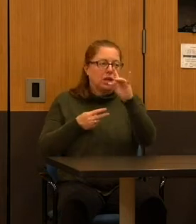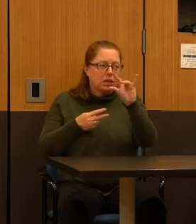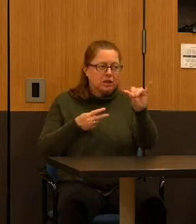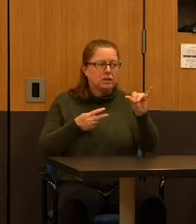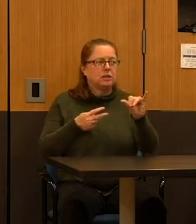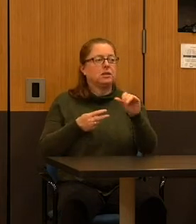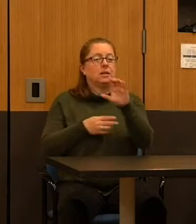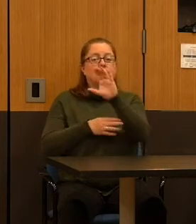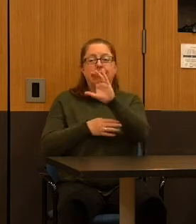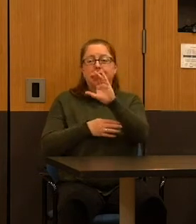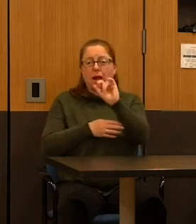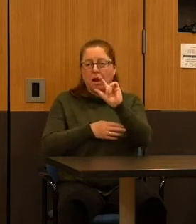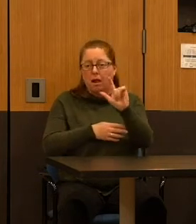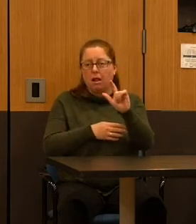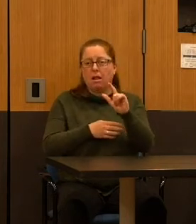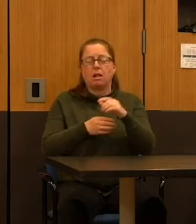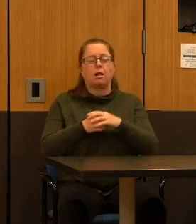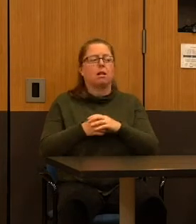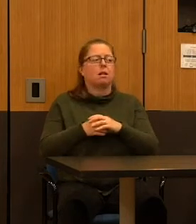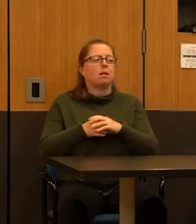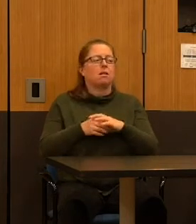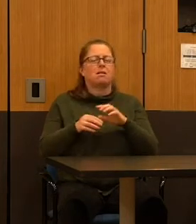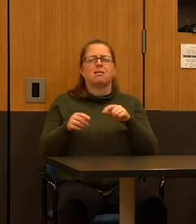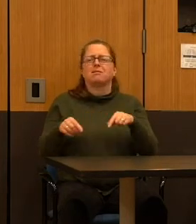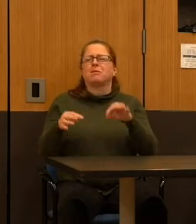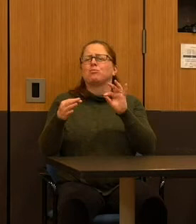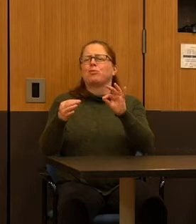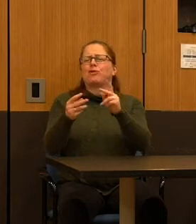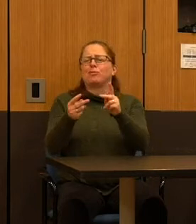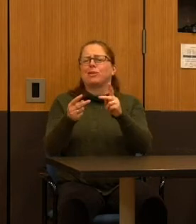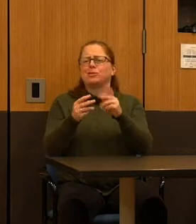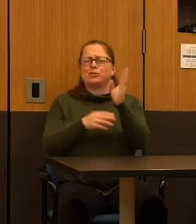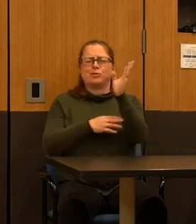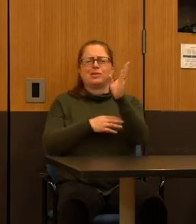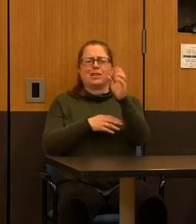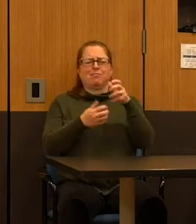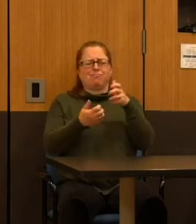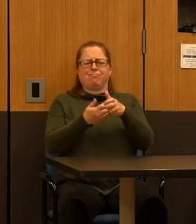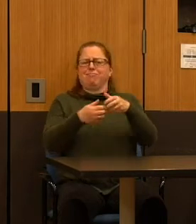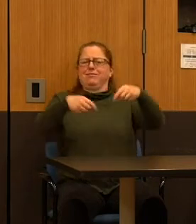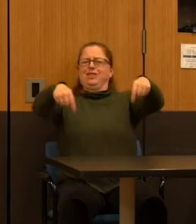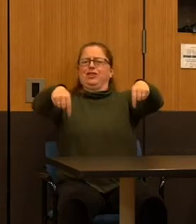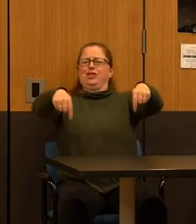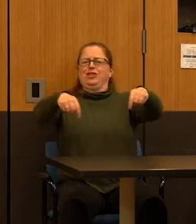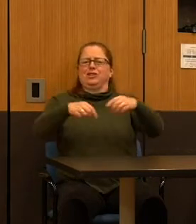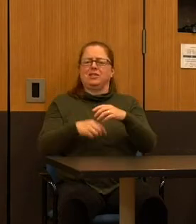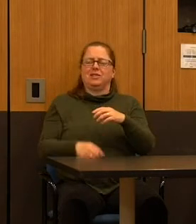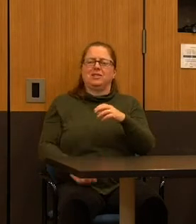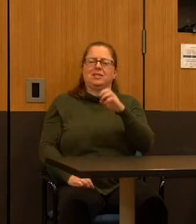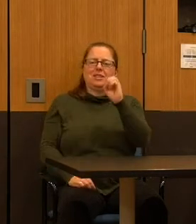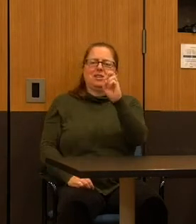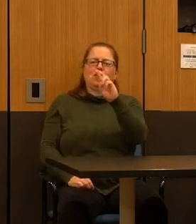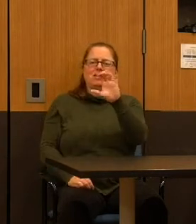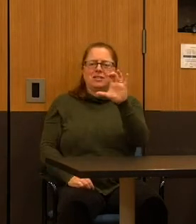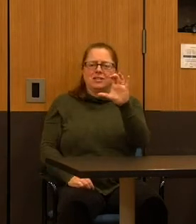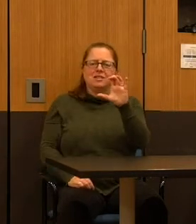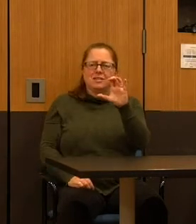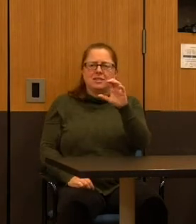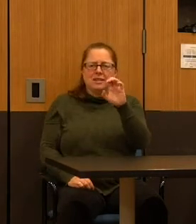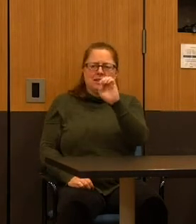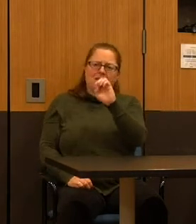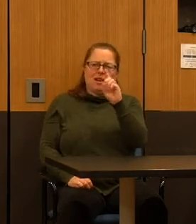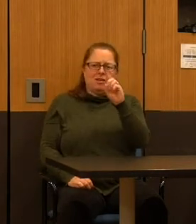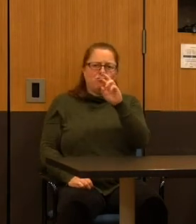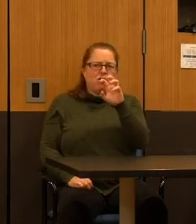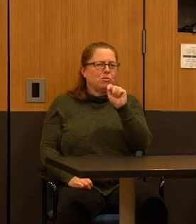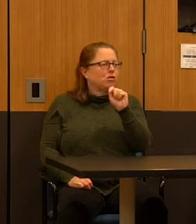There's really like no more suitable place for me to present my work than at Roberts campus. My book sort of